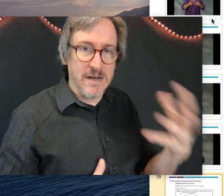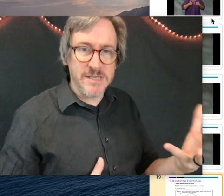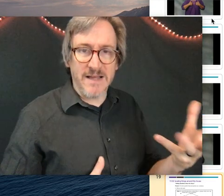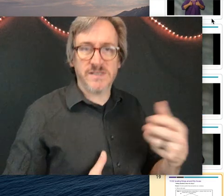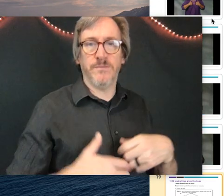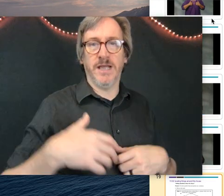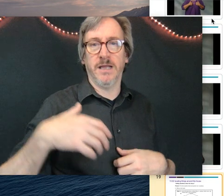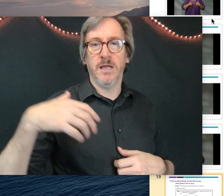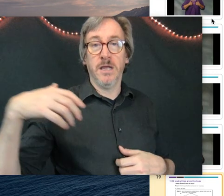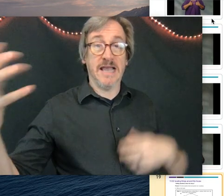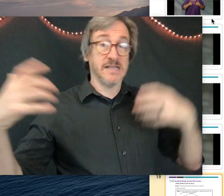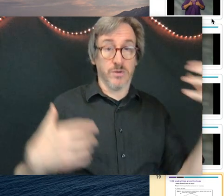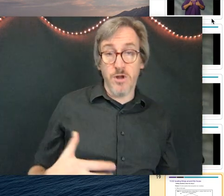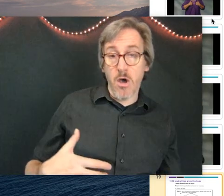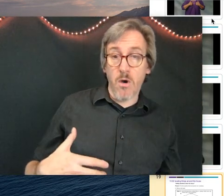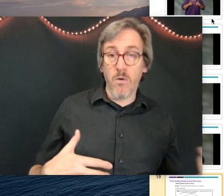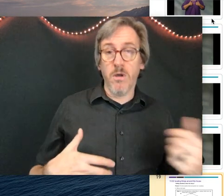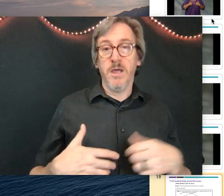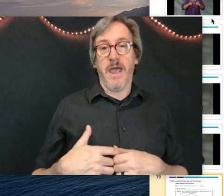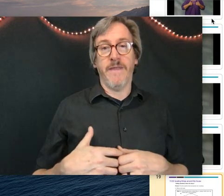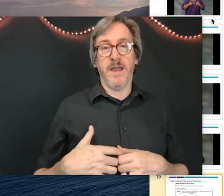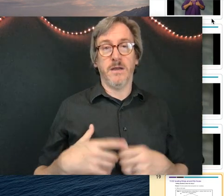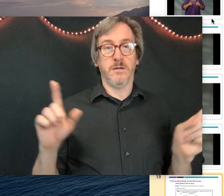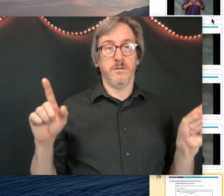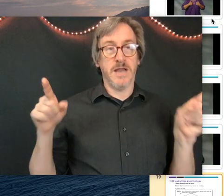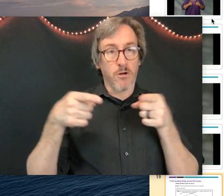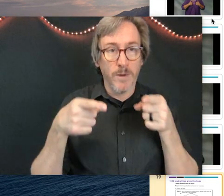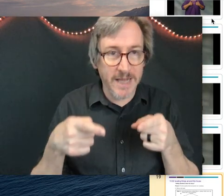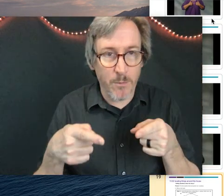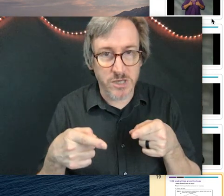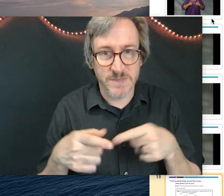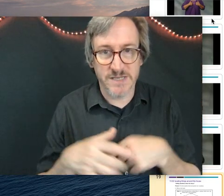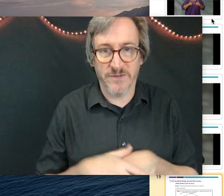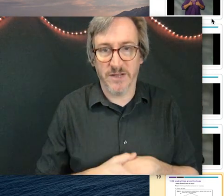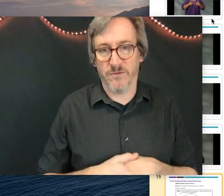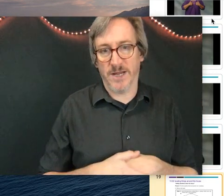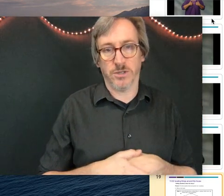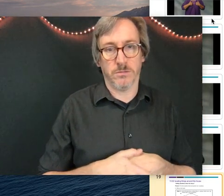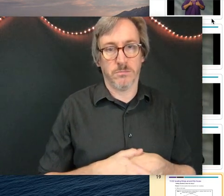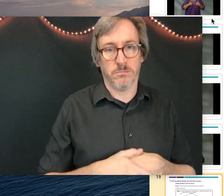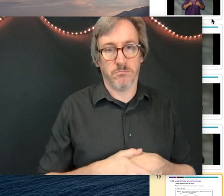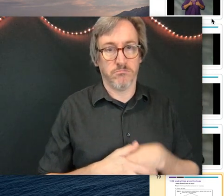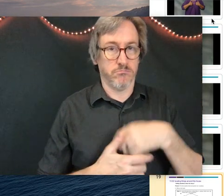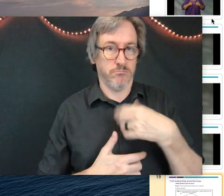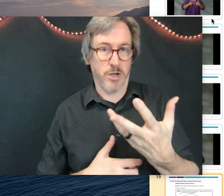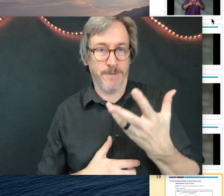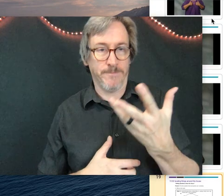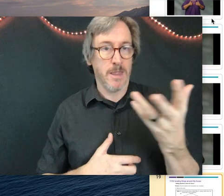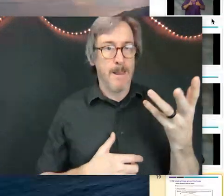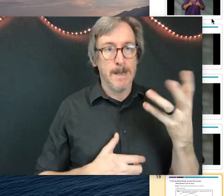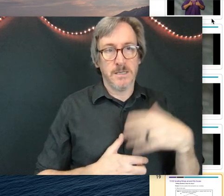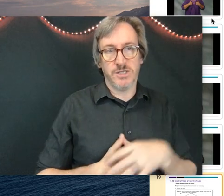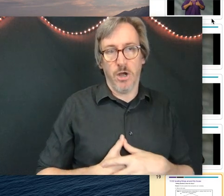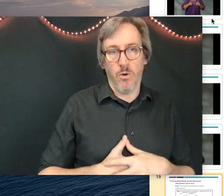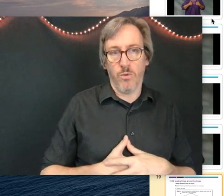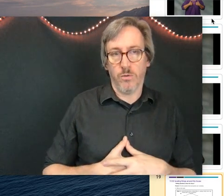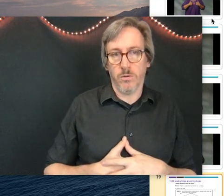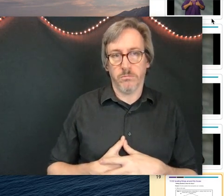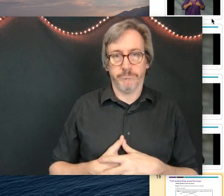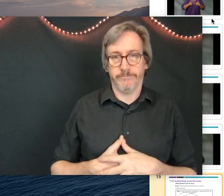does the house have something? Yes or no? And then narrow in, get more specific information. Okay.